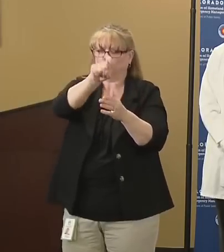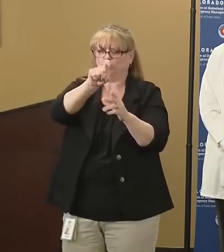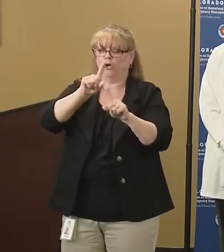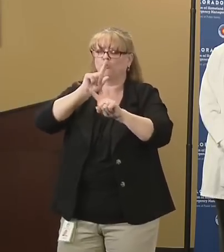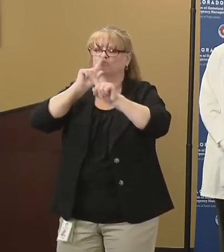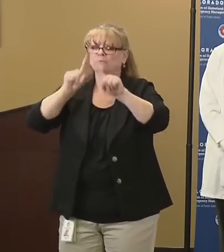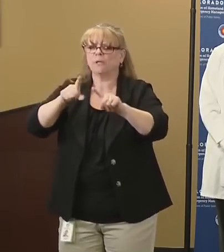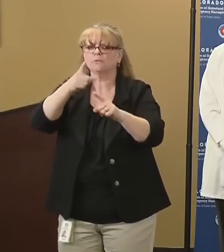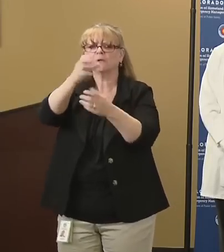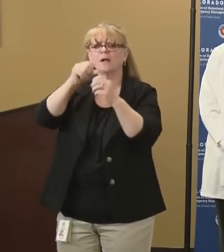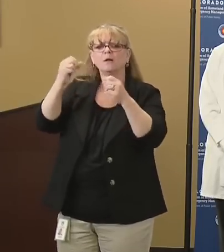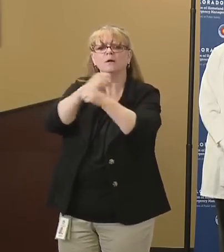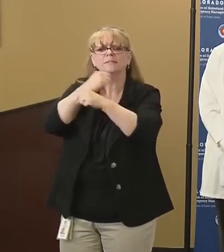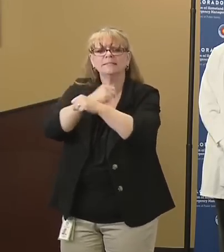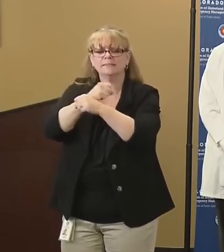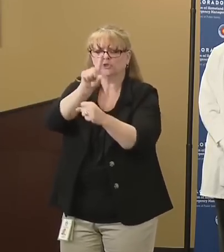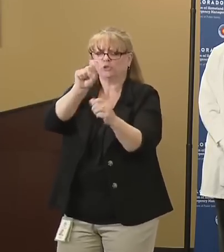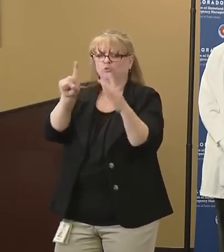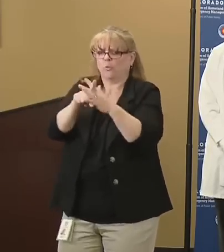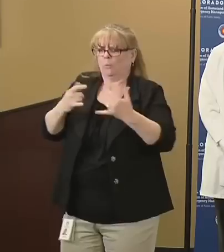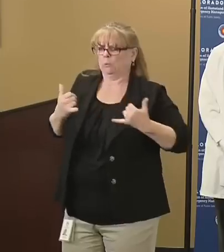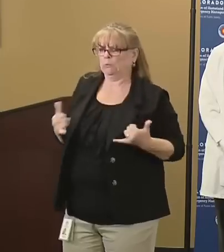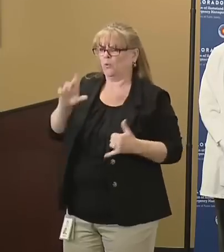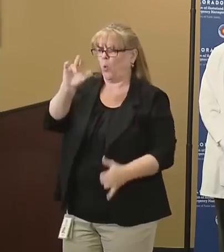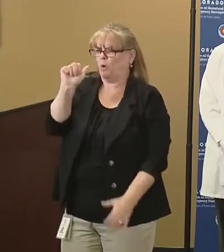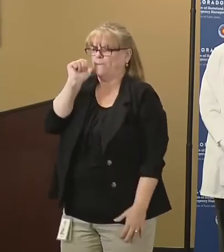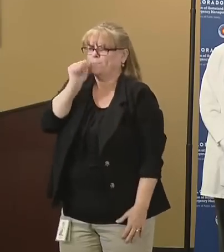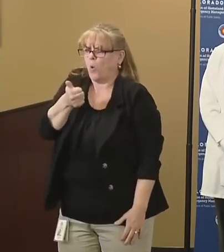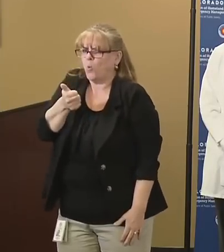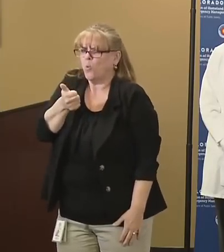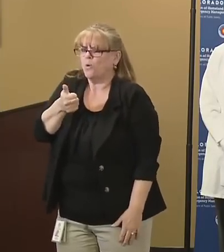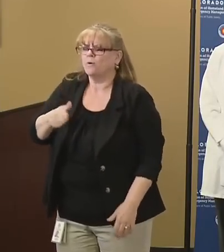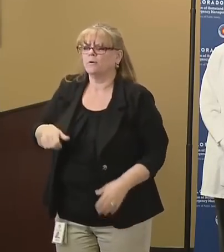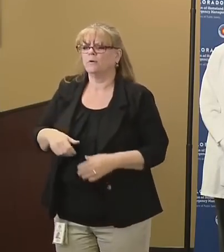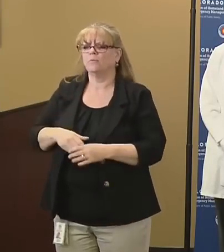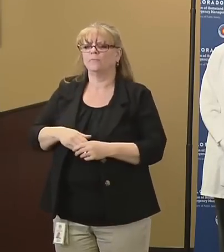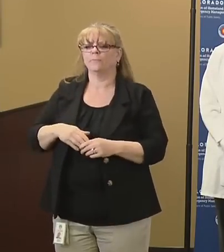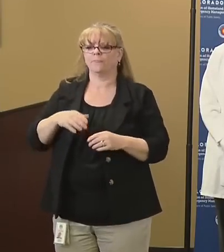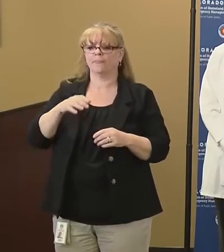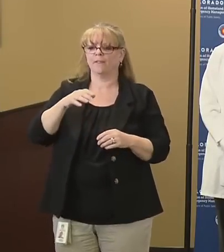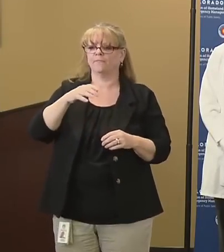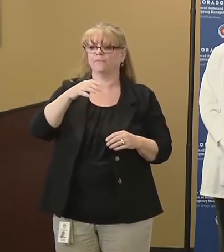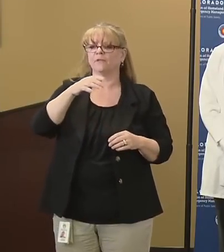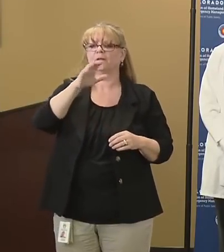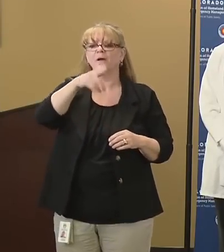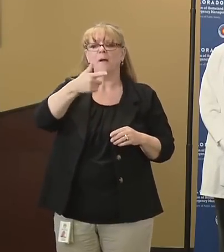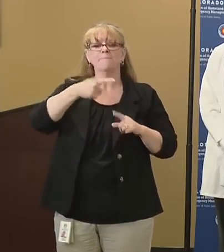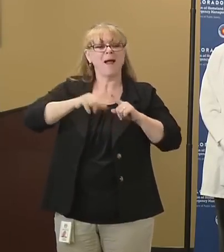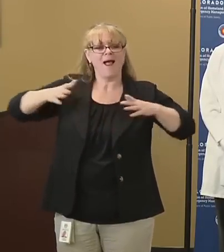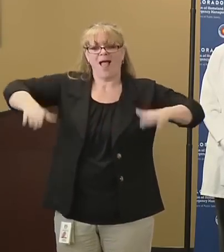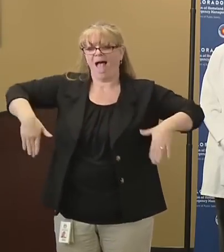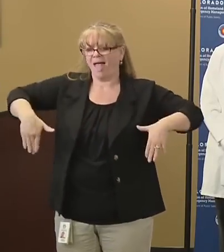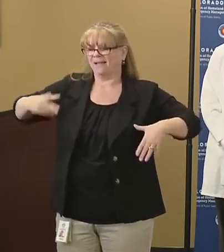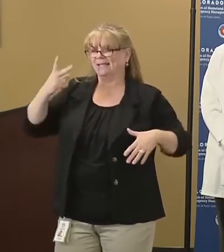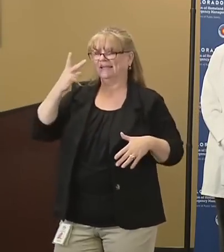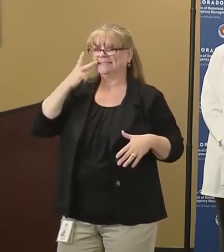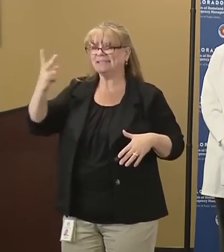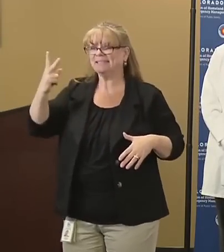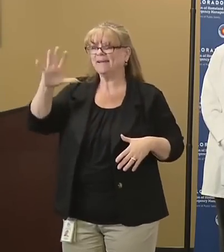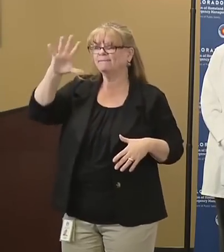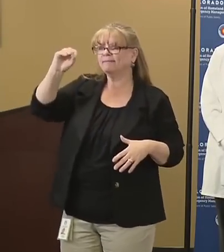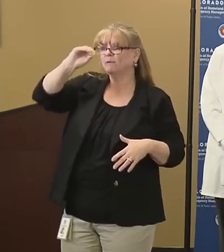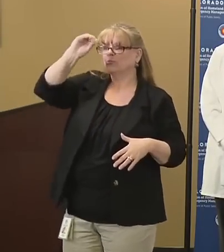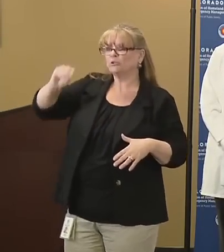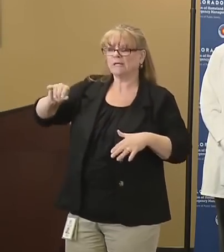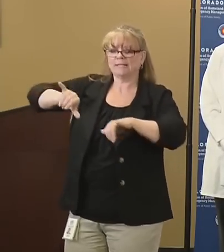what we're seeing. We won't see the impact from the 50% workforce reduction or the stay-in-place order for a whole